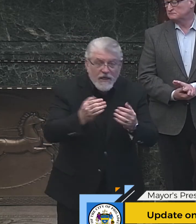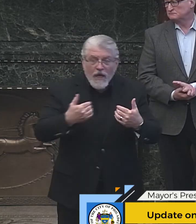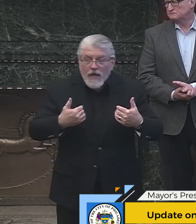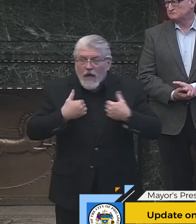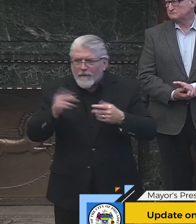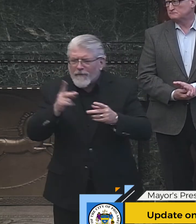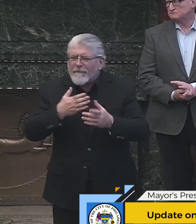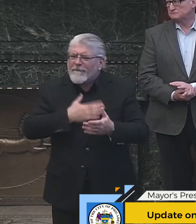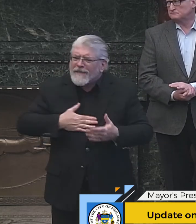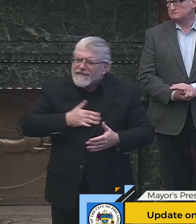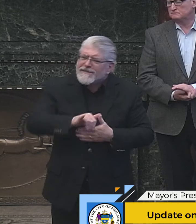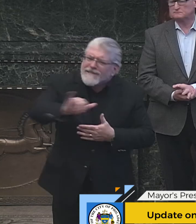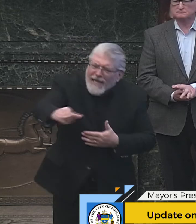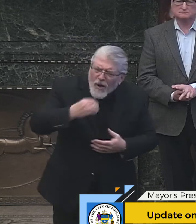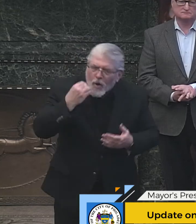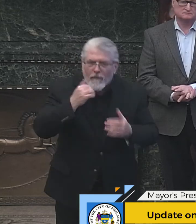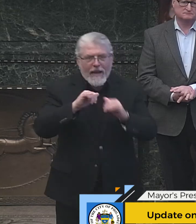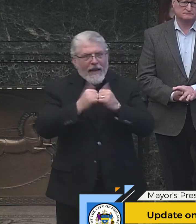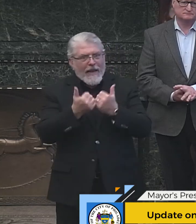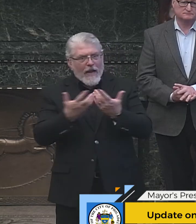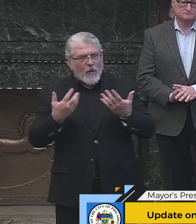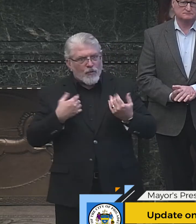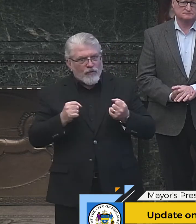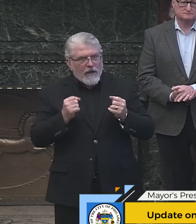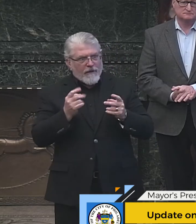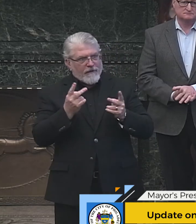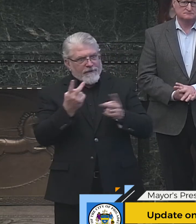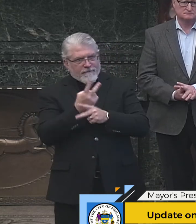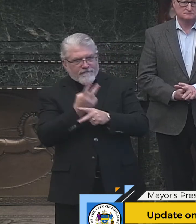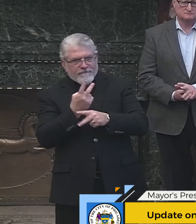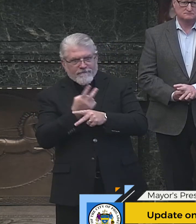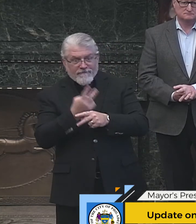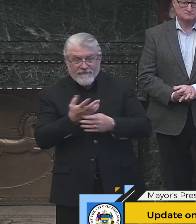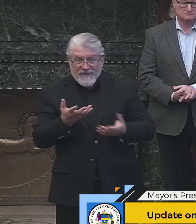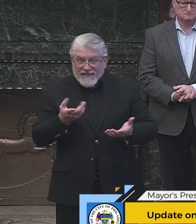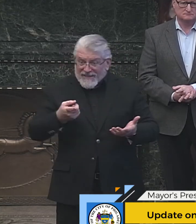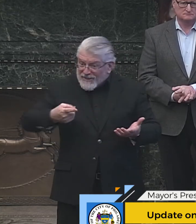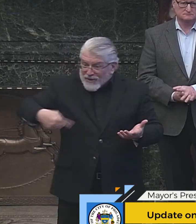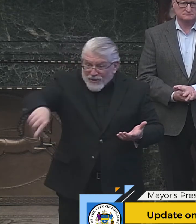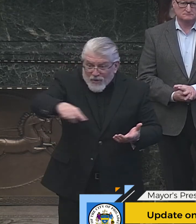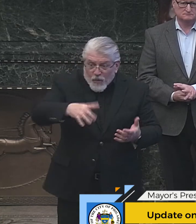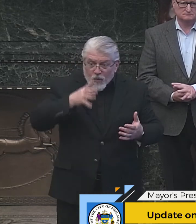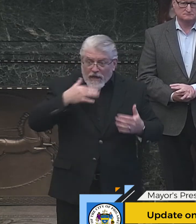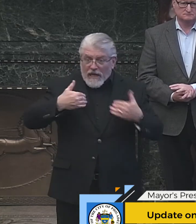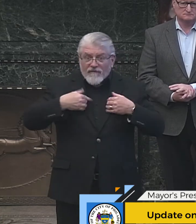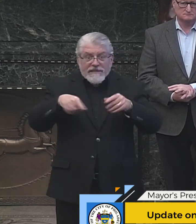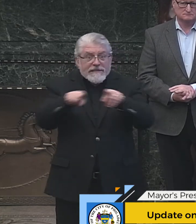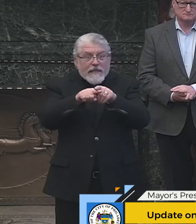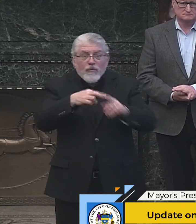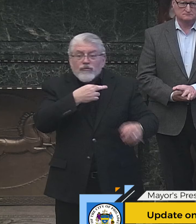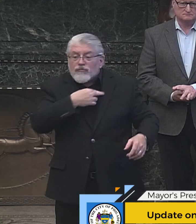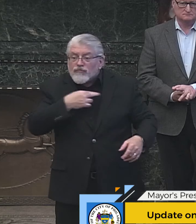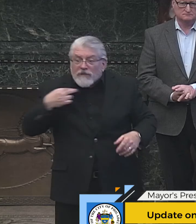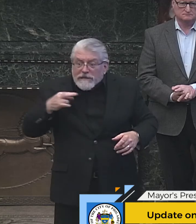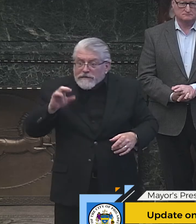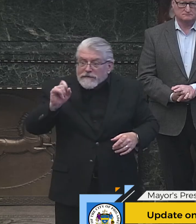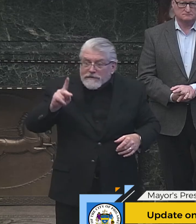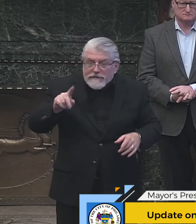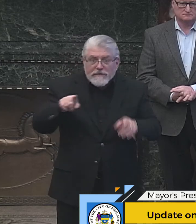this illness as others, and that if should they contract it, they're putting their grandparents at